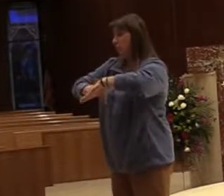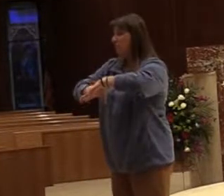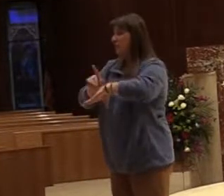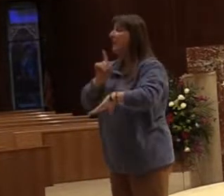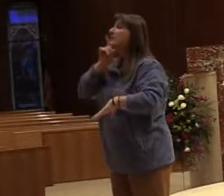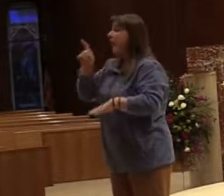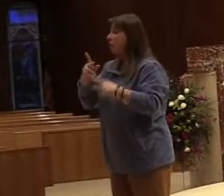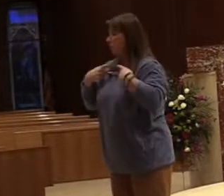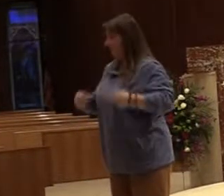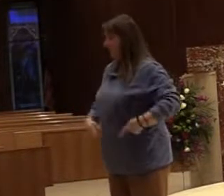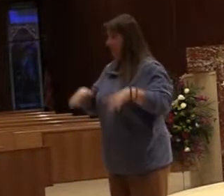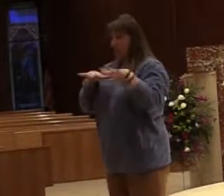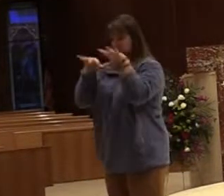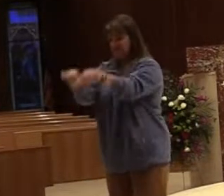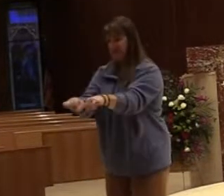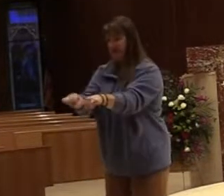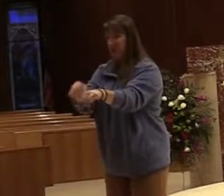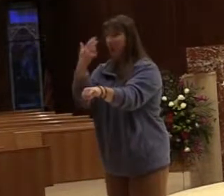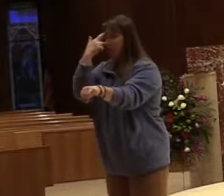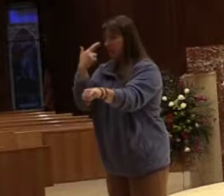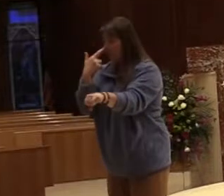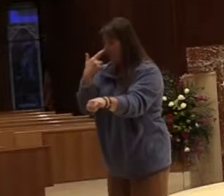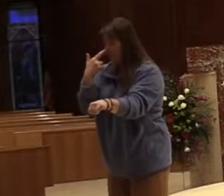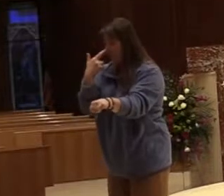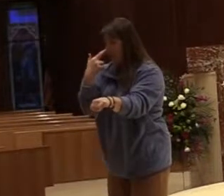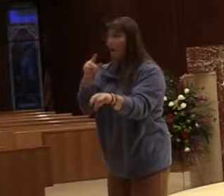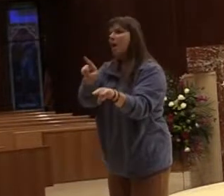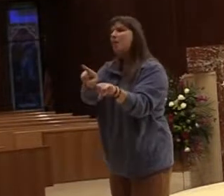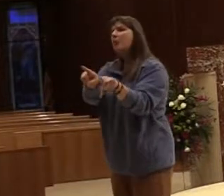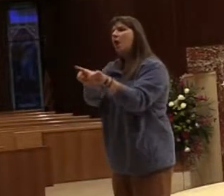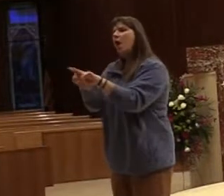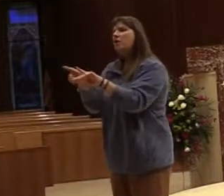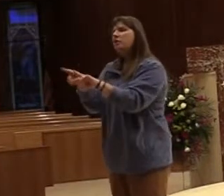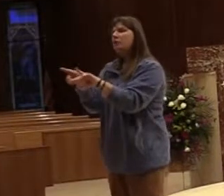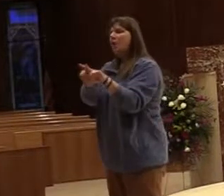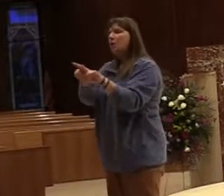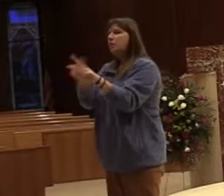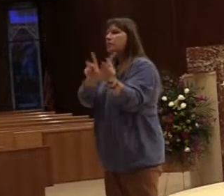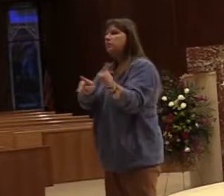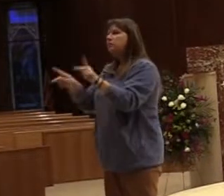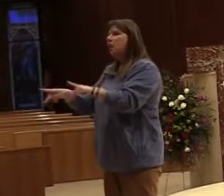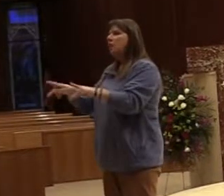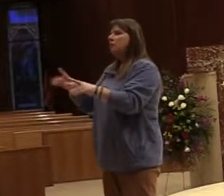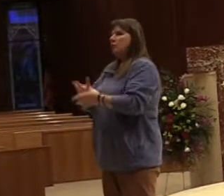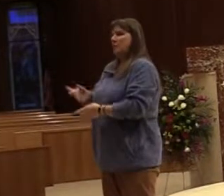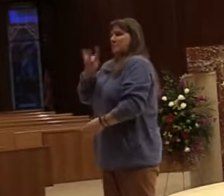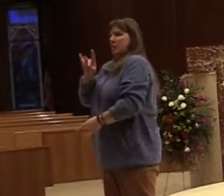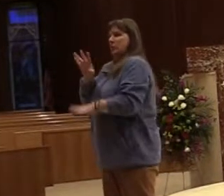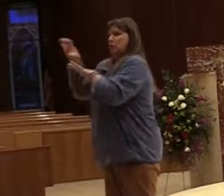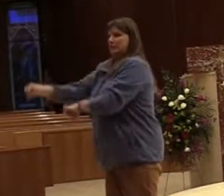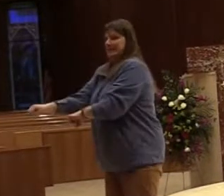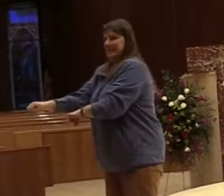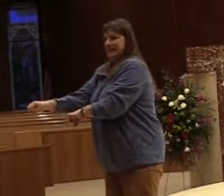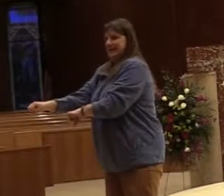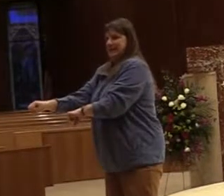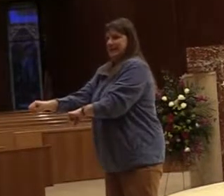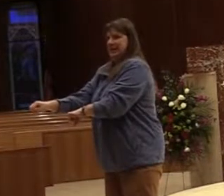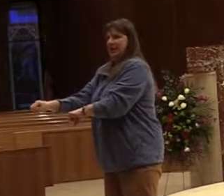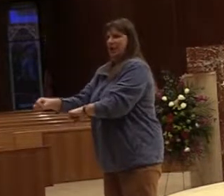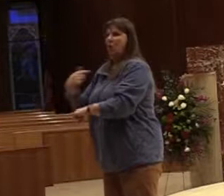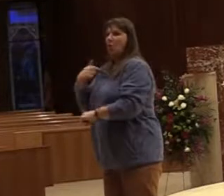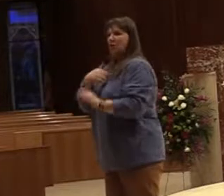That when we don't follow the ways of God, we don't have peace. And if we had known Jesus, we would have had